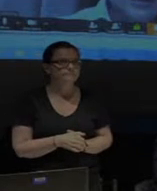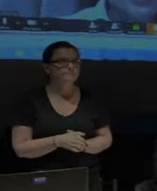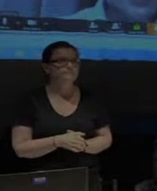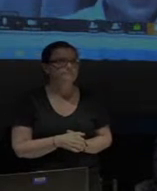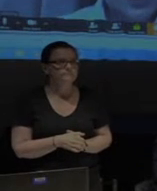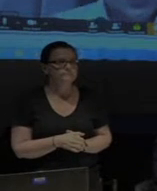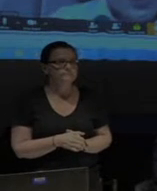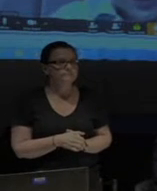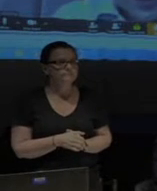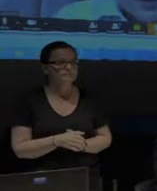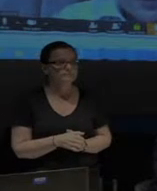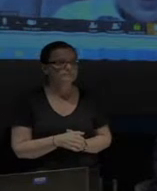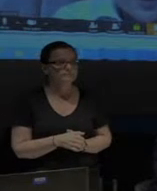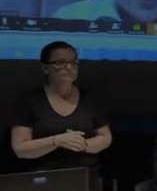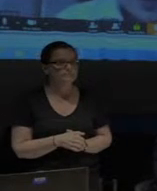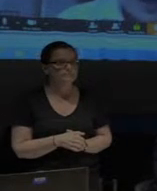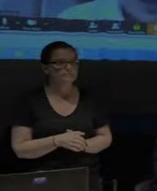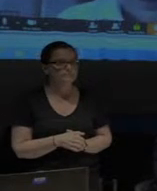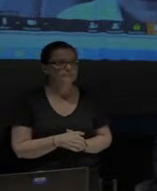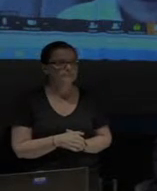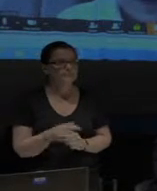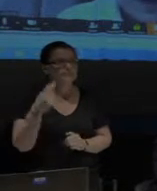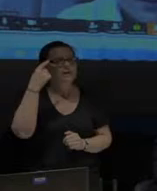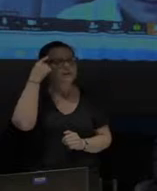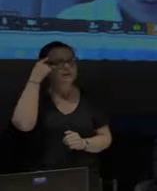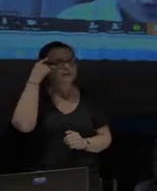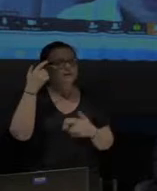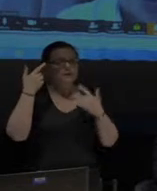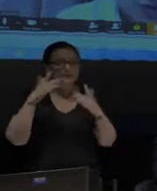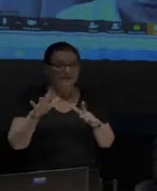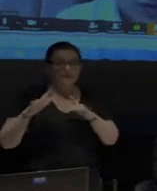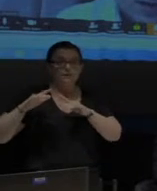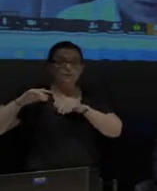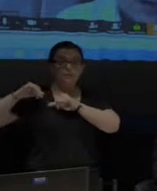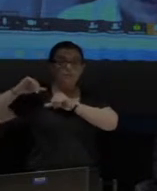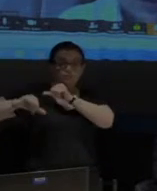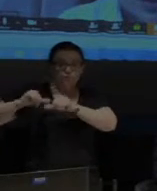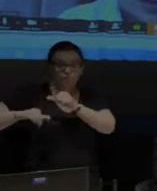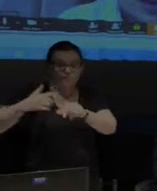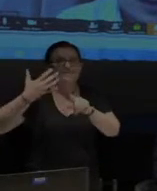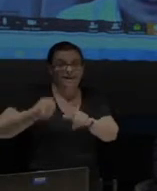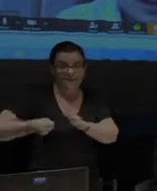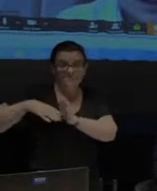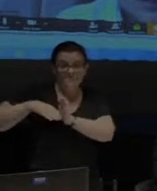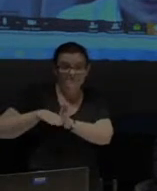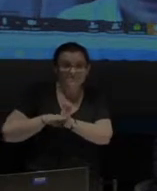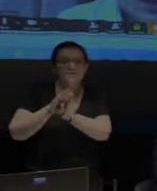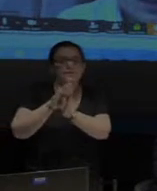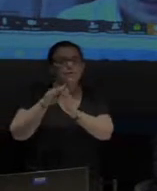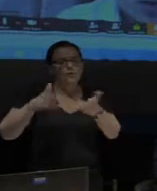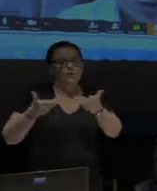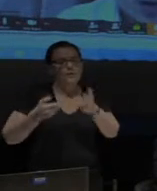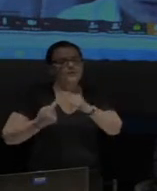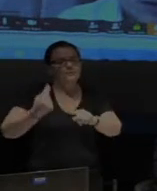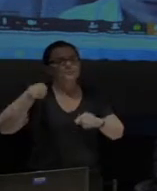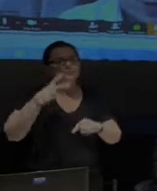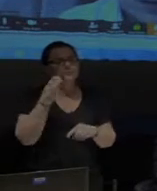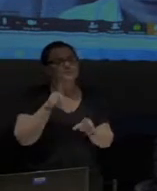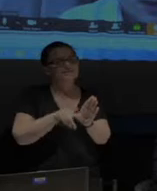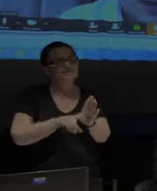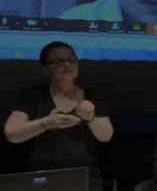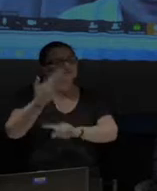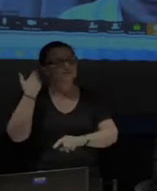I definitely think we have made huge progress compared to 20 years ago when I first